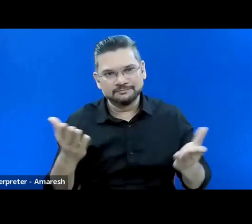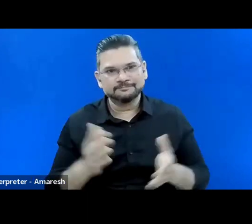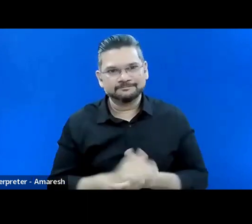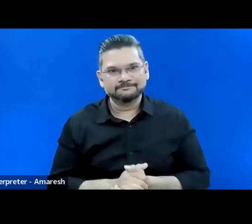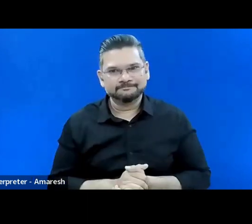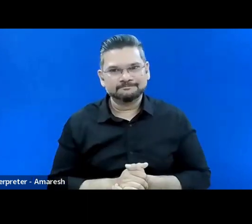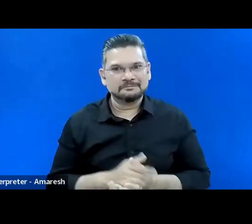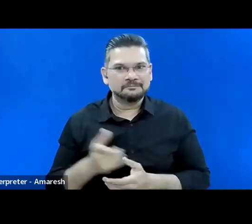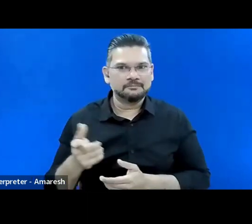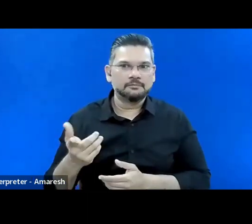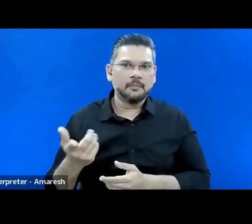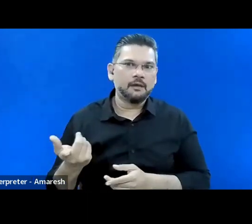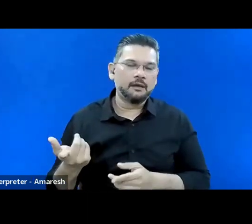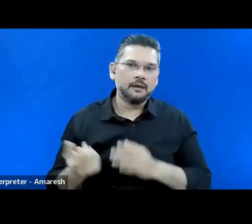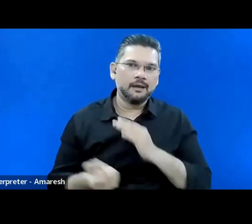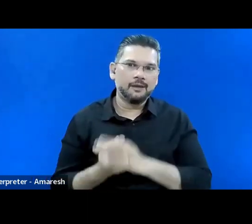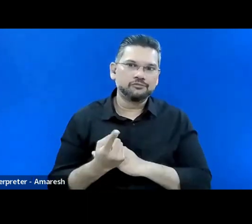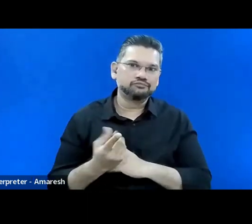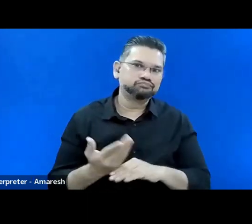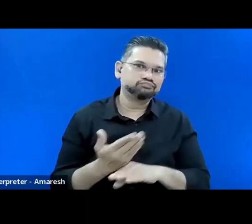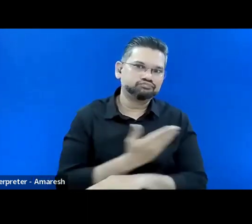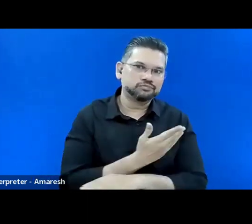what happened to you in the school.